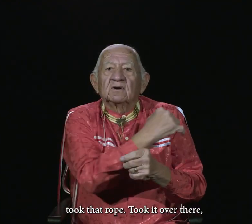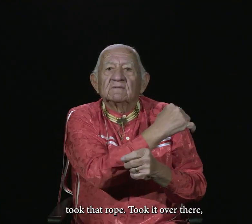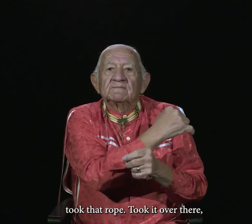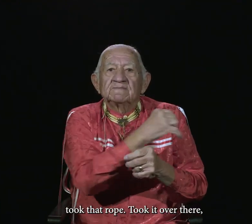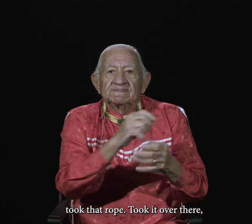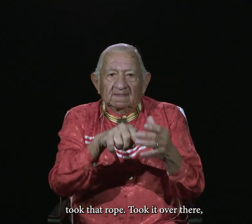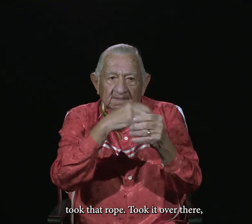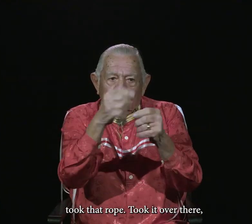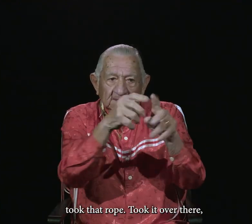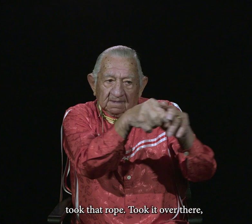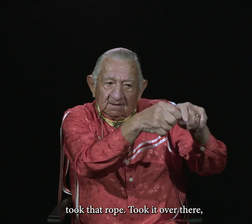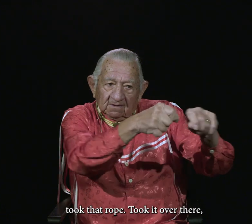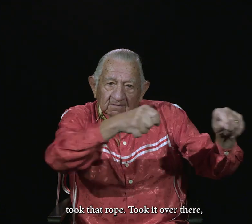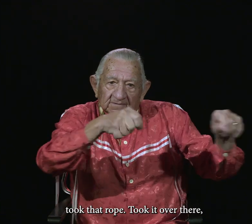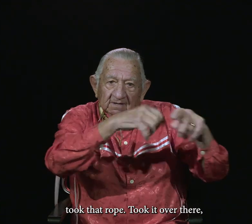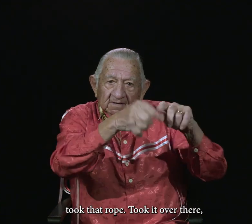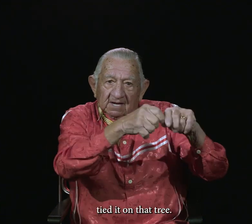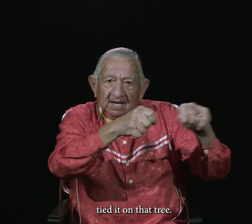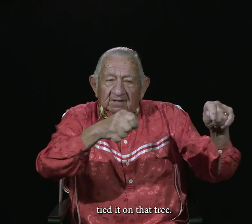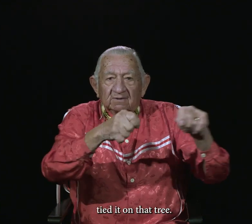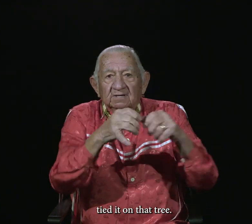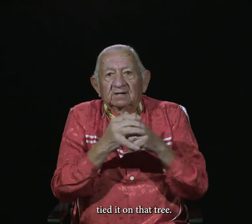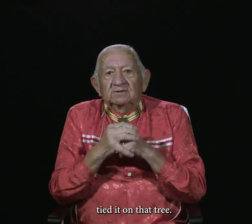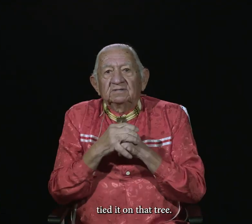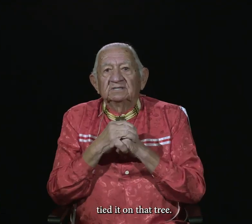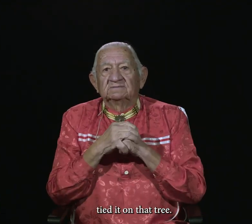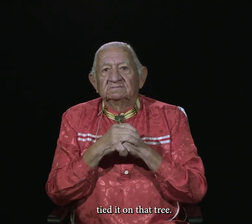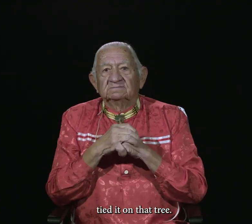rope, took it over there, tied it on that tree.